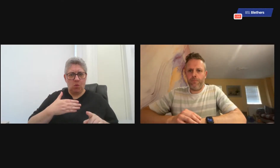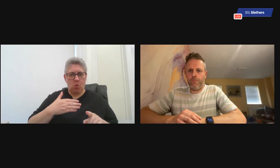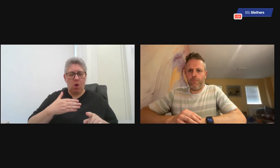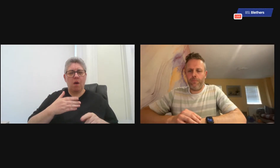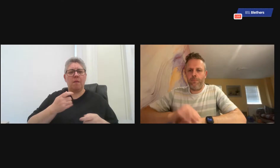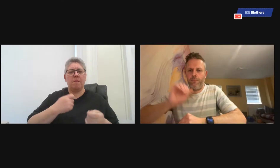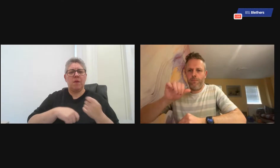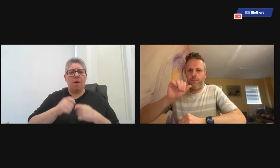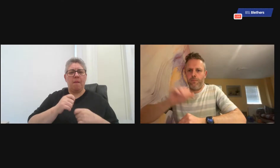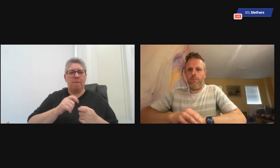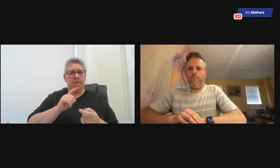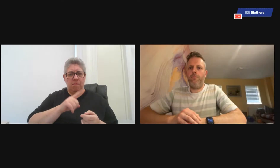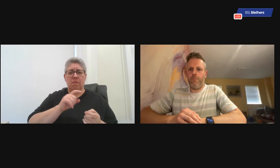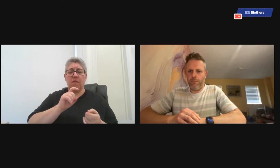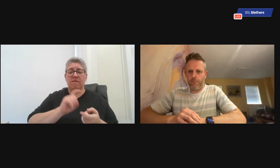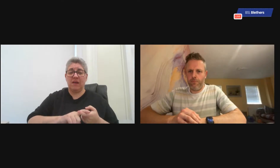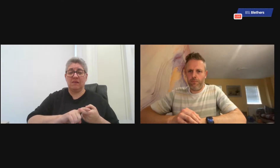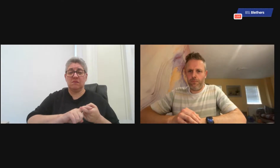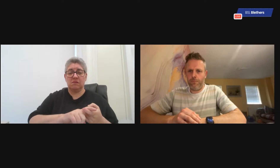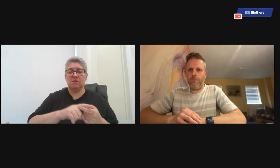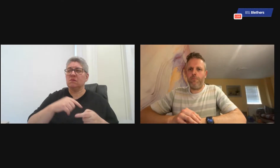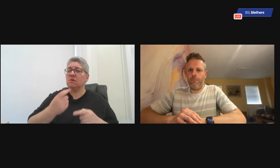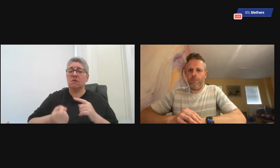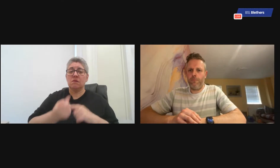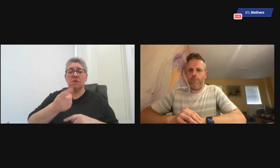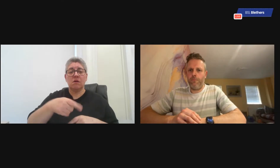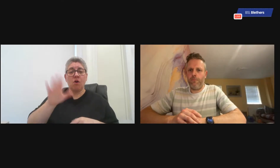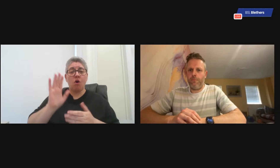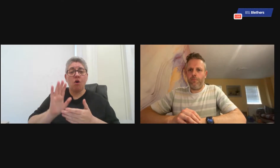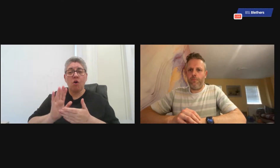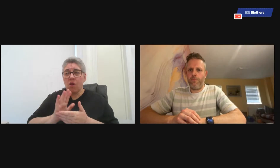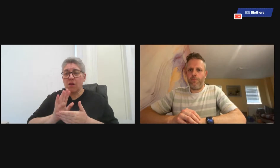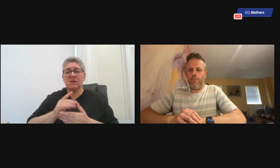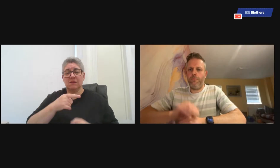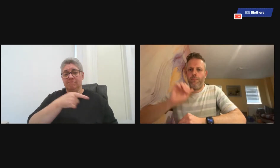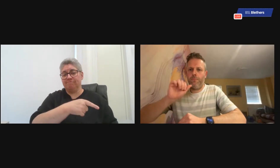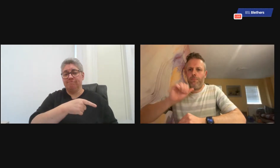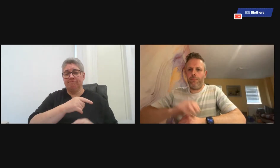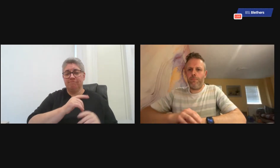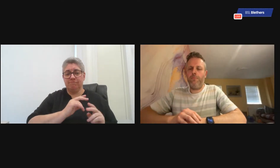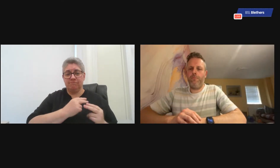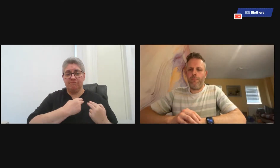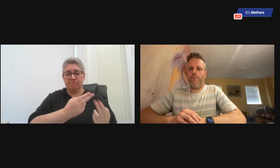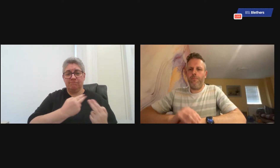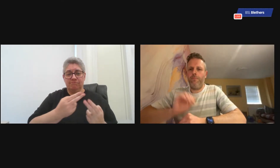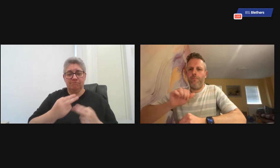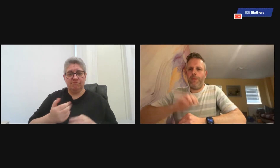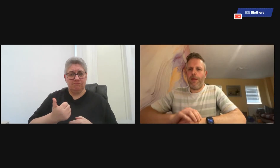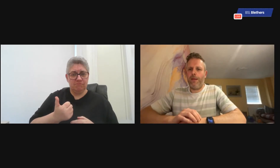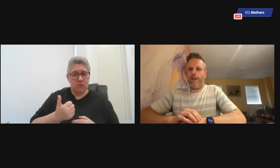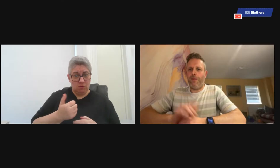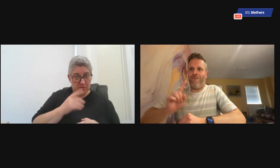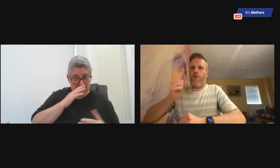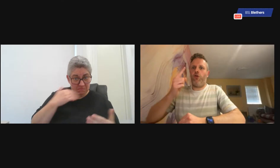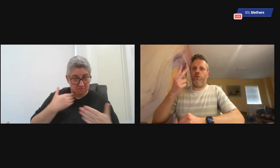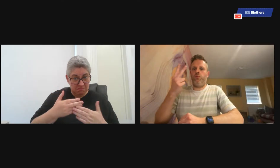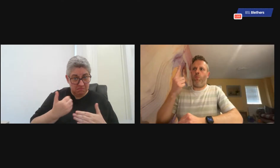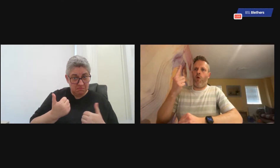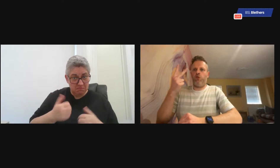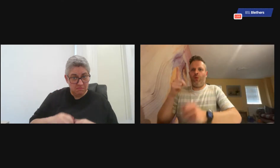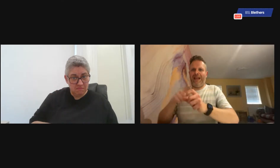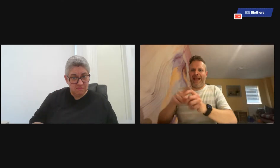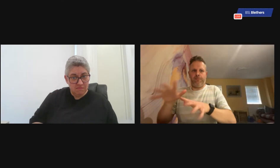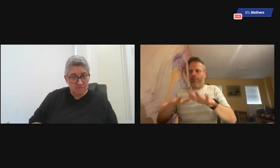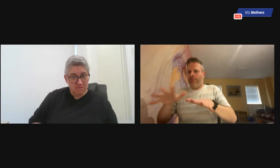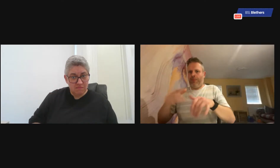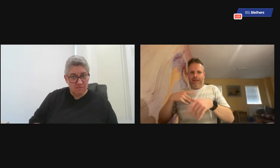So their home has also been monitored and checked and everything before you go on